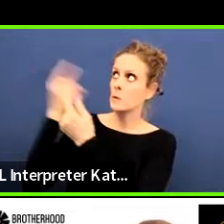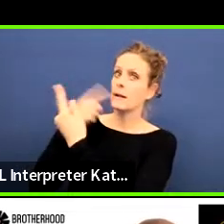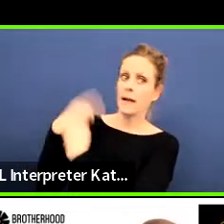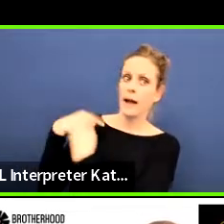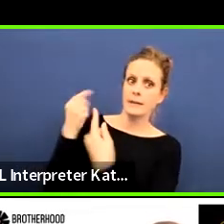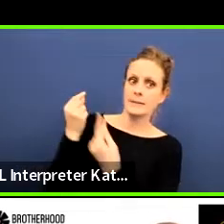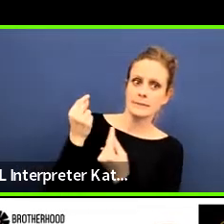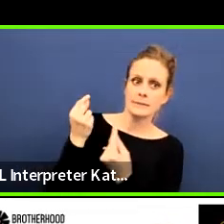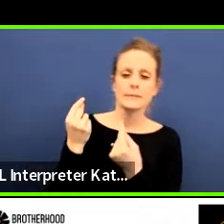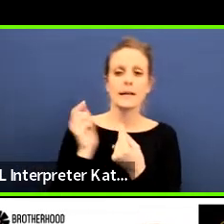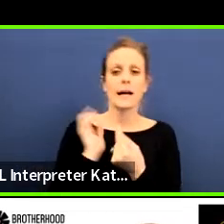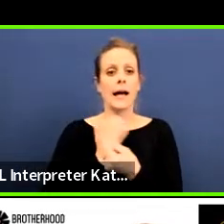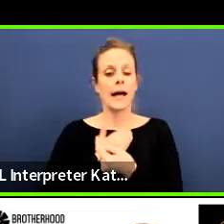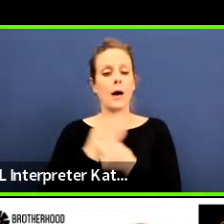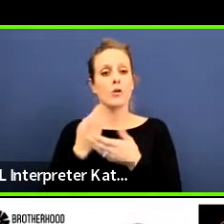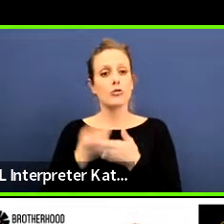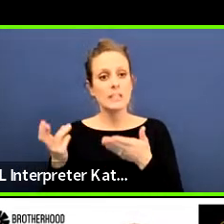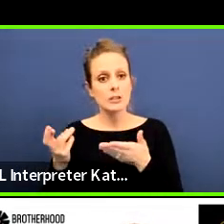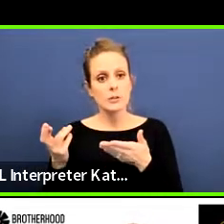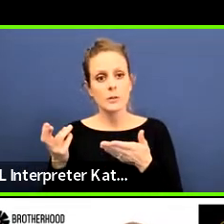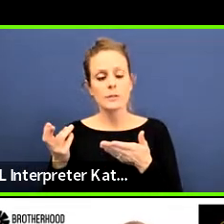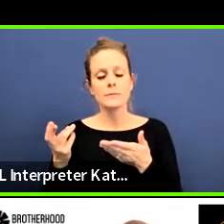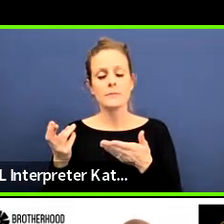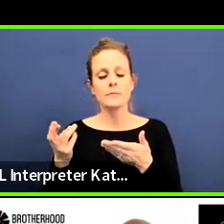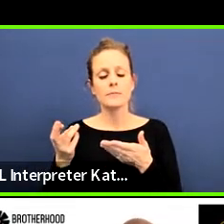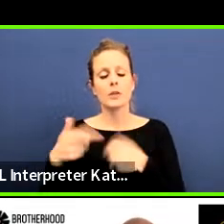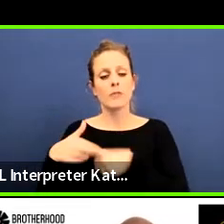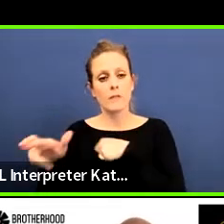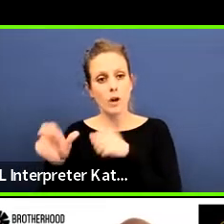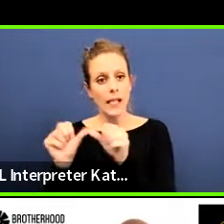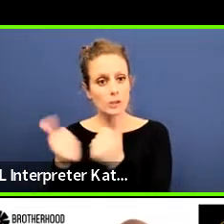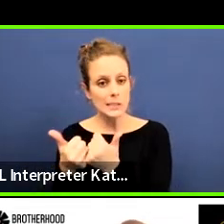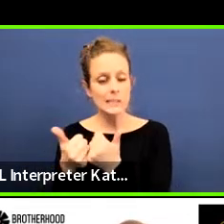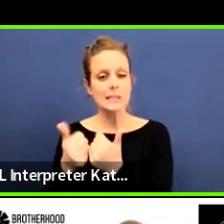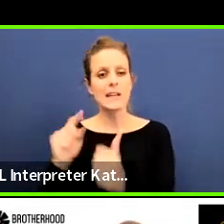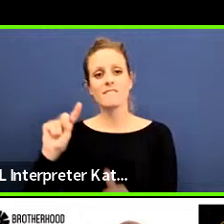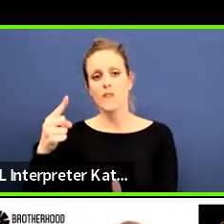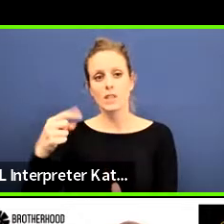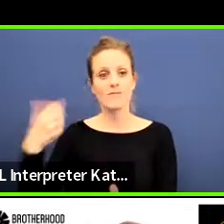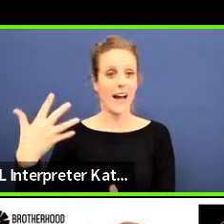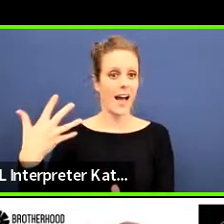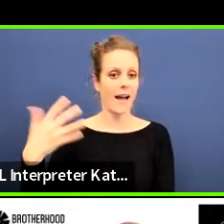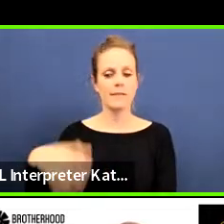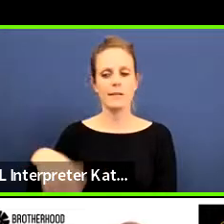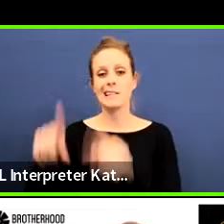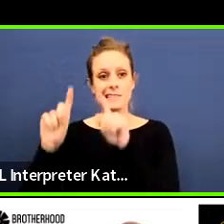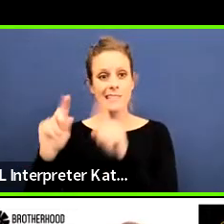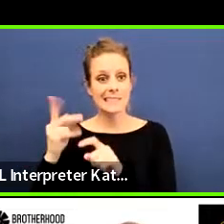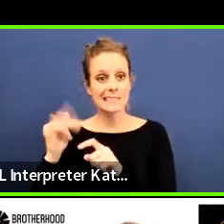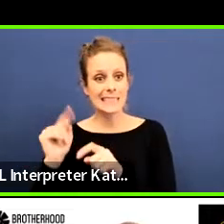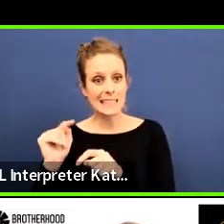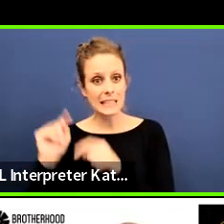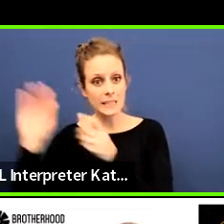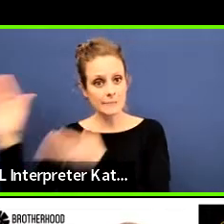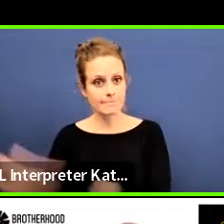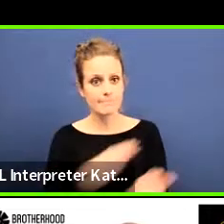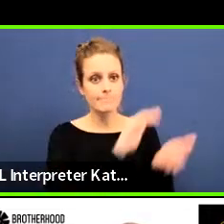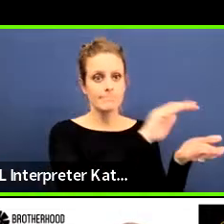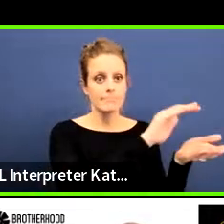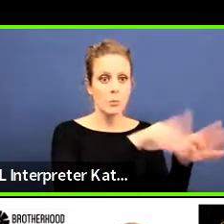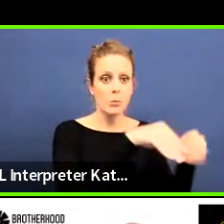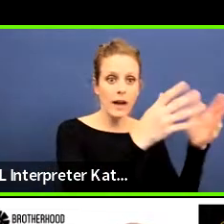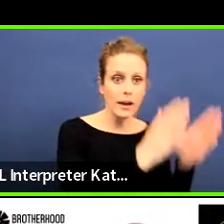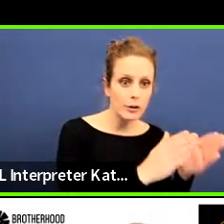work of our resource and referral agencies, and First Five getting test kits out to providers and families and